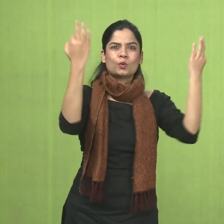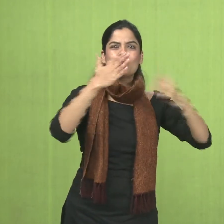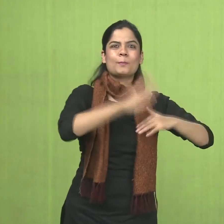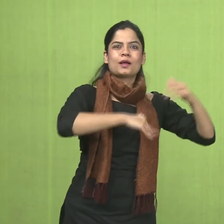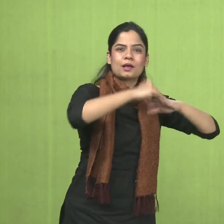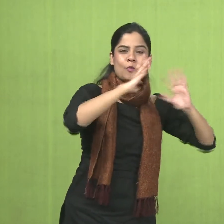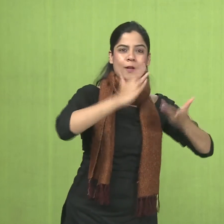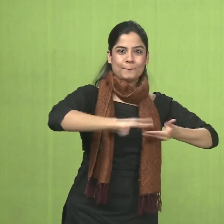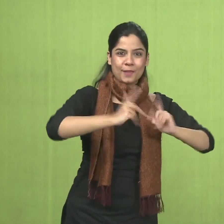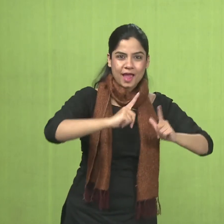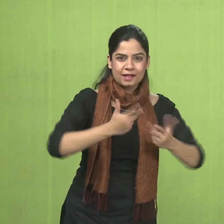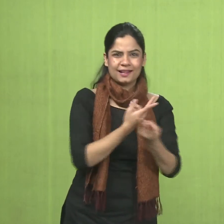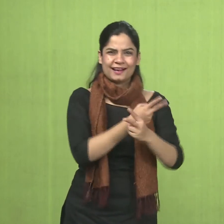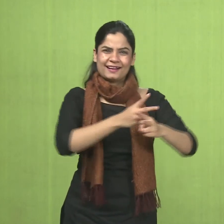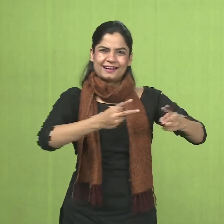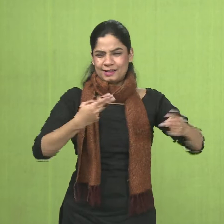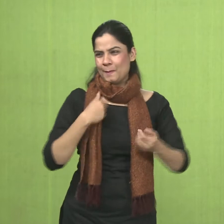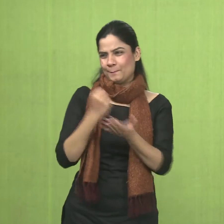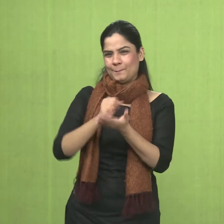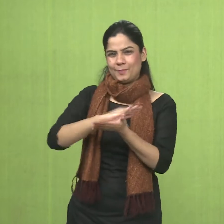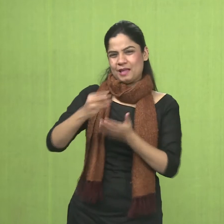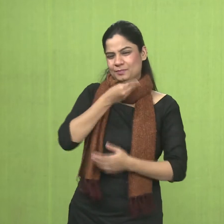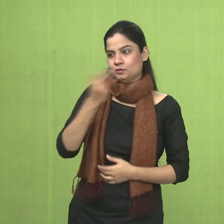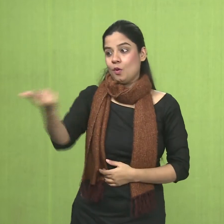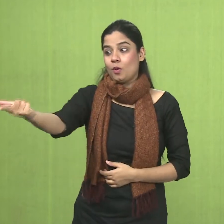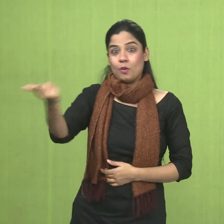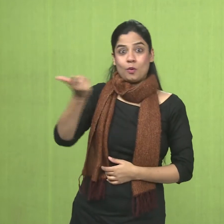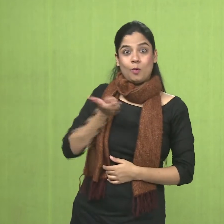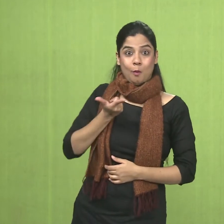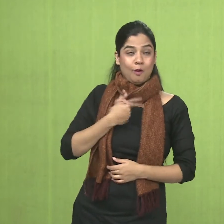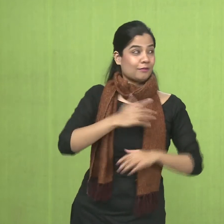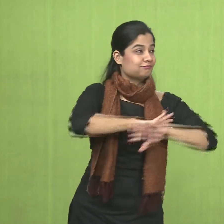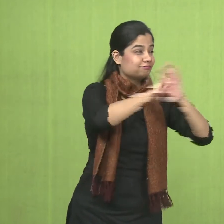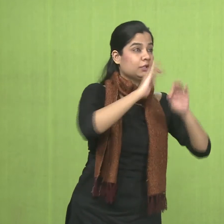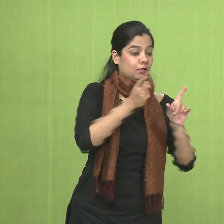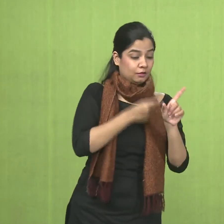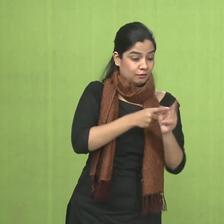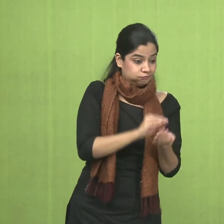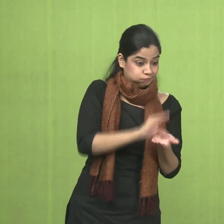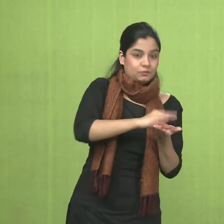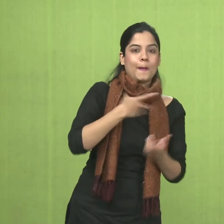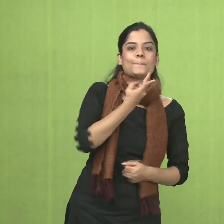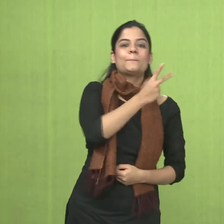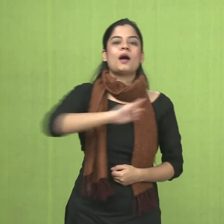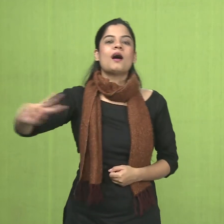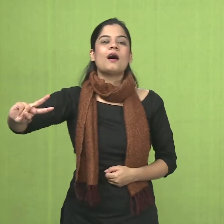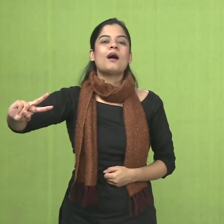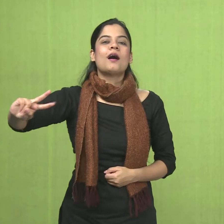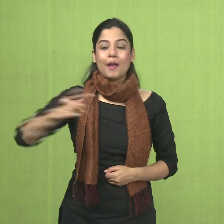we take some money from the bank and after we've earned it back, we give it back to the bank. So loan is a borrowed sum of amount and which is